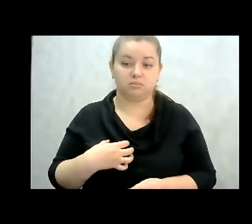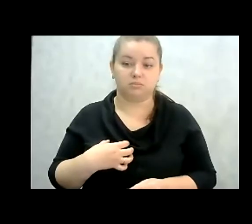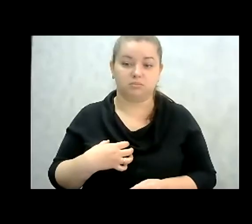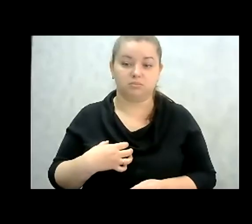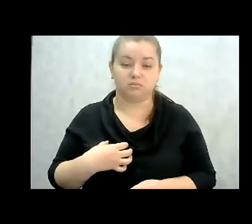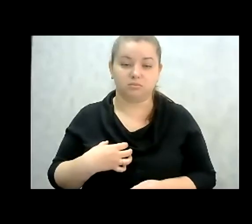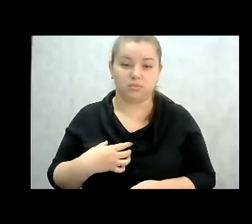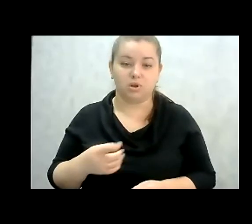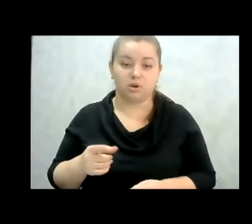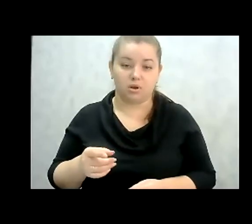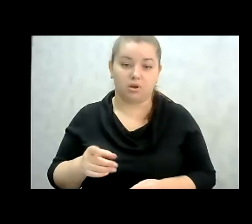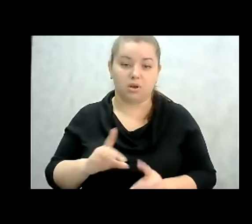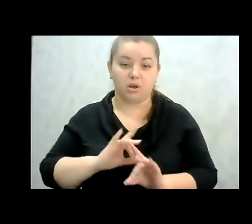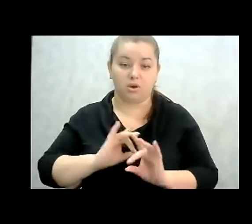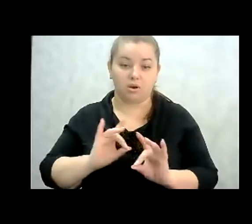Commission